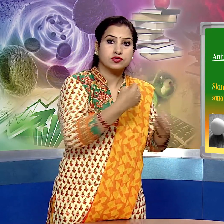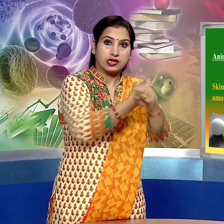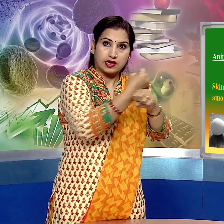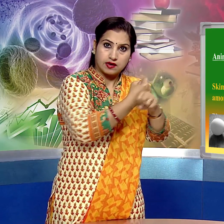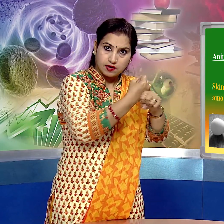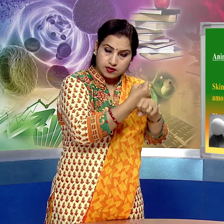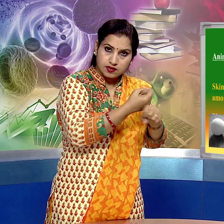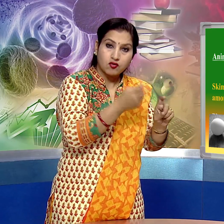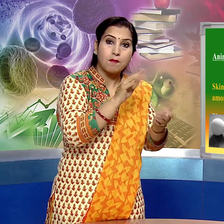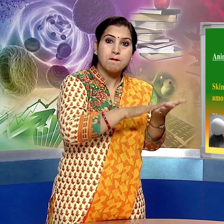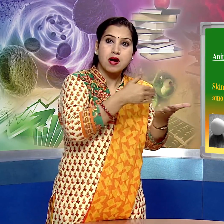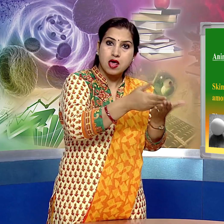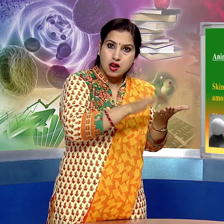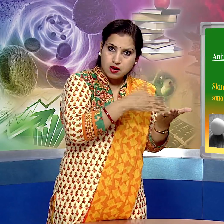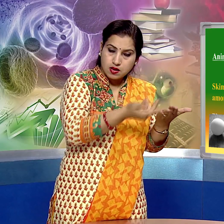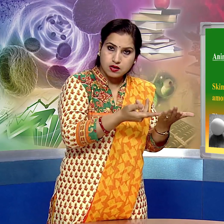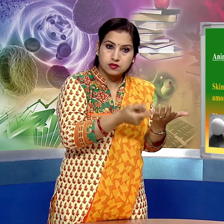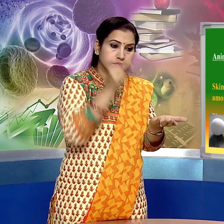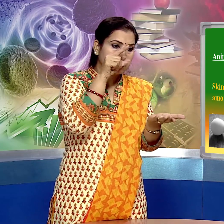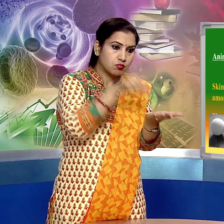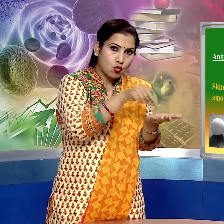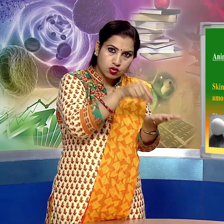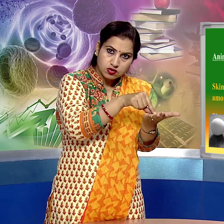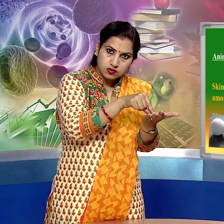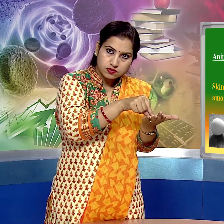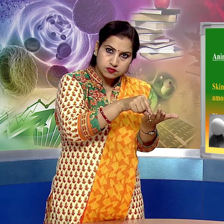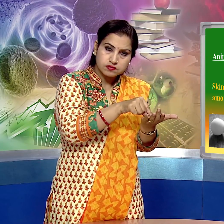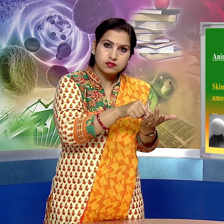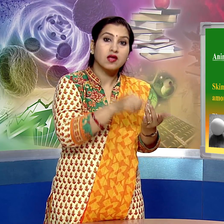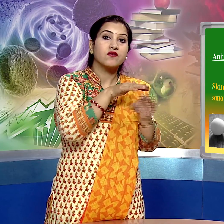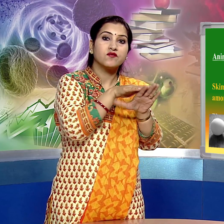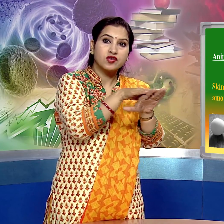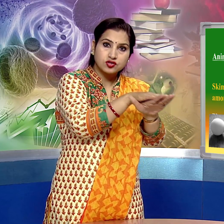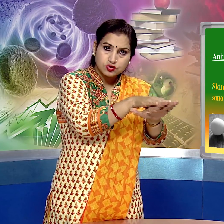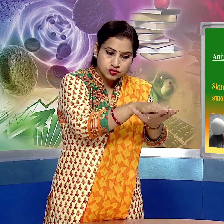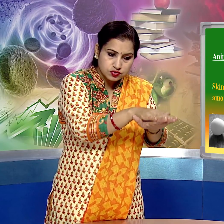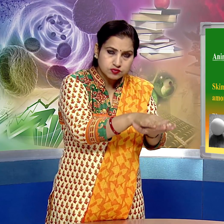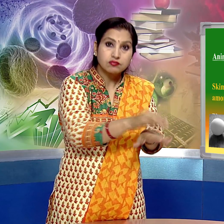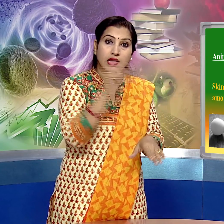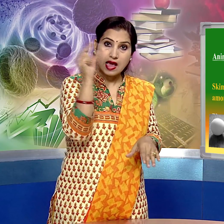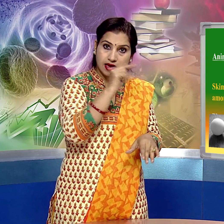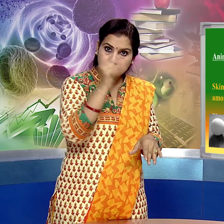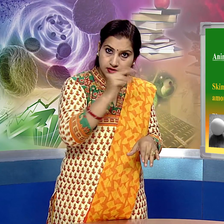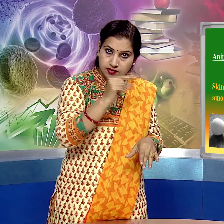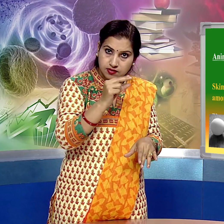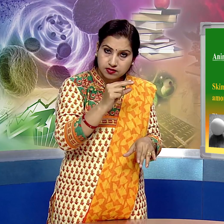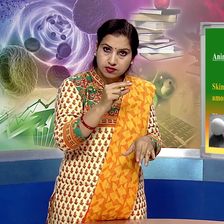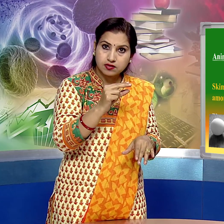ghee, butter, poultry, fish, egg,